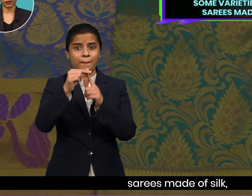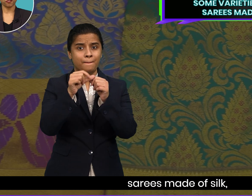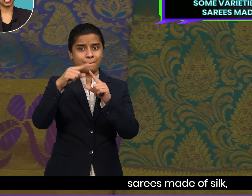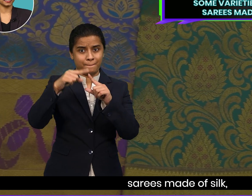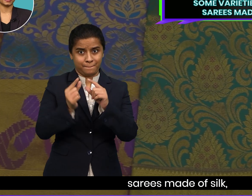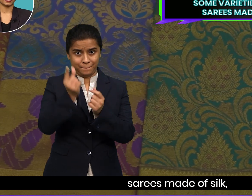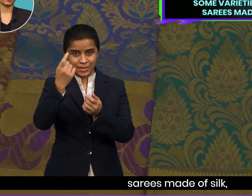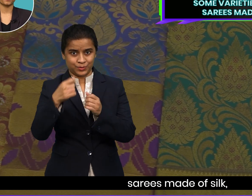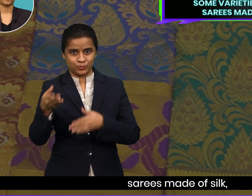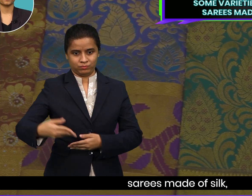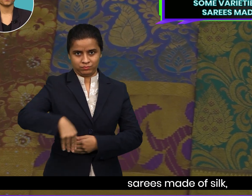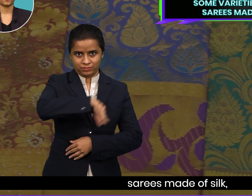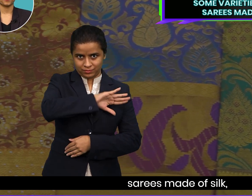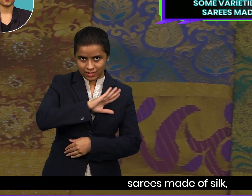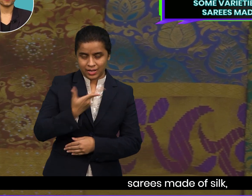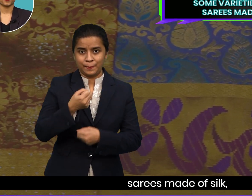sarees made of silk.